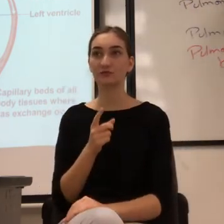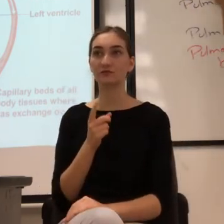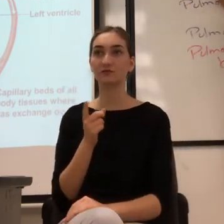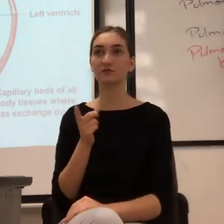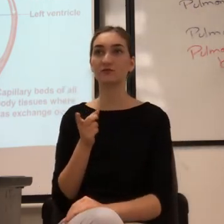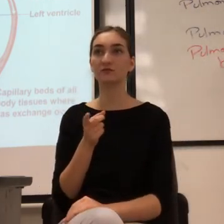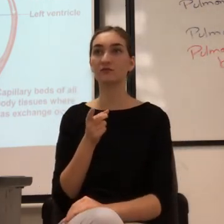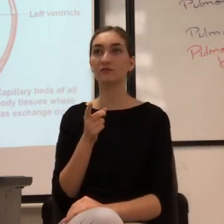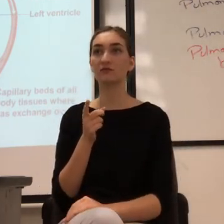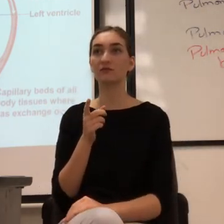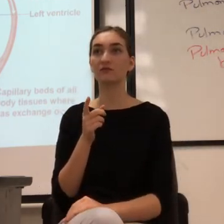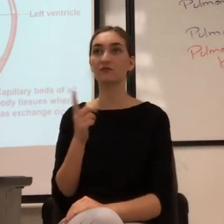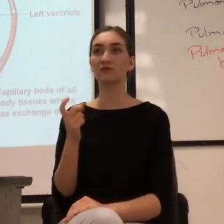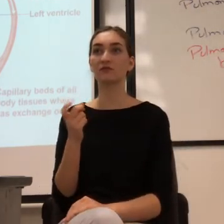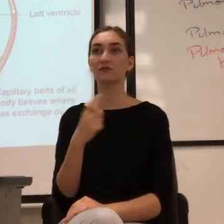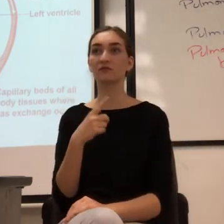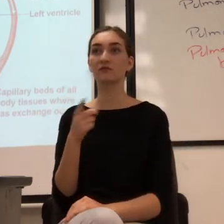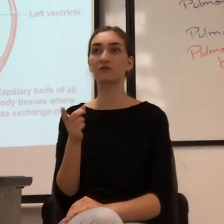Dr. Warren? Yeah.